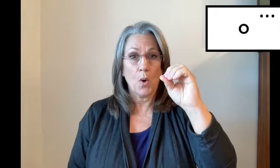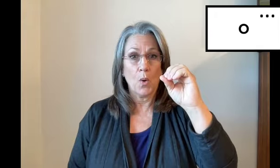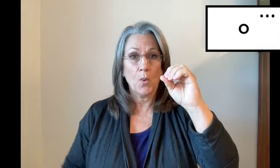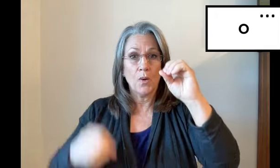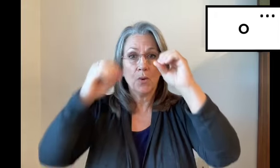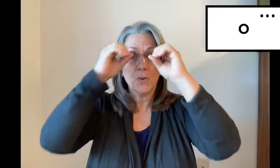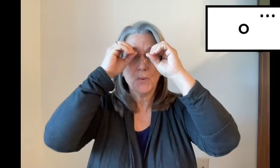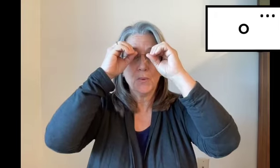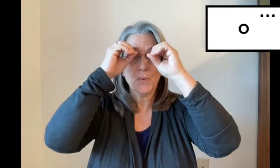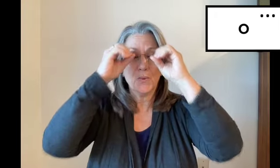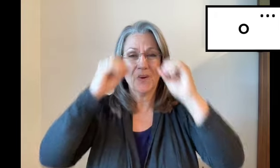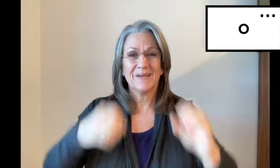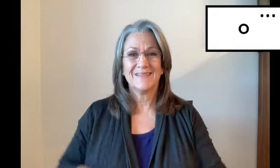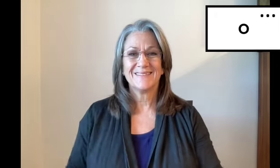o, oo.